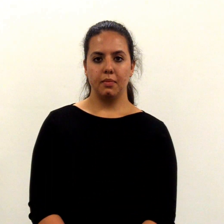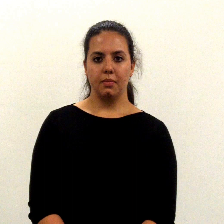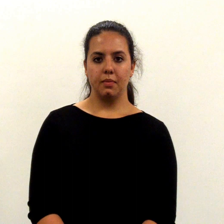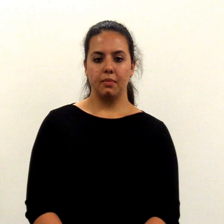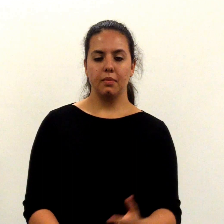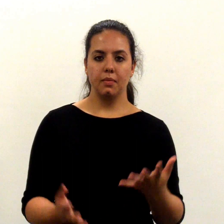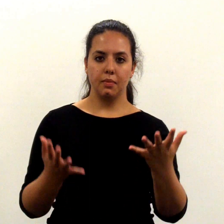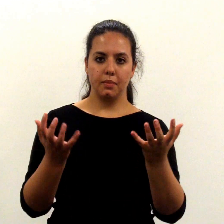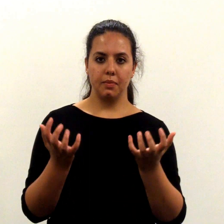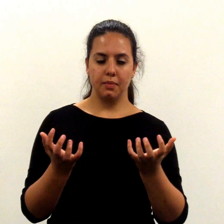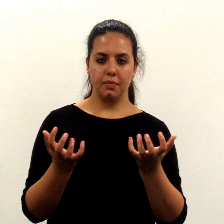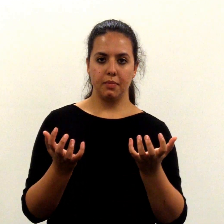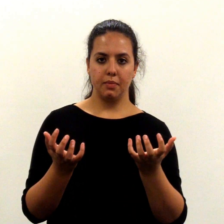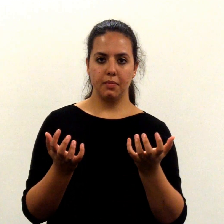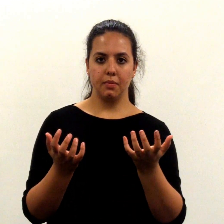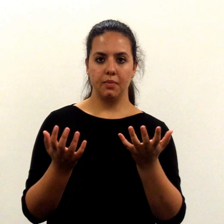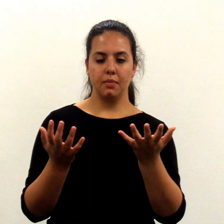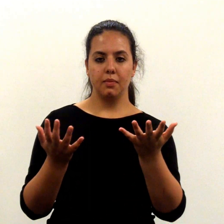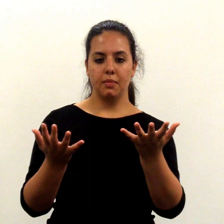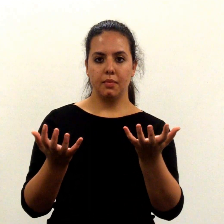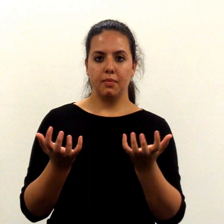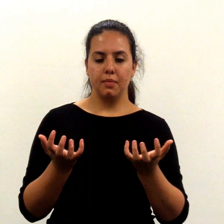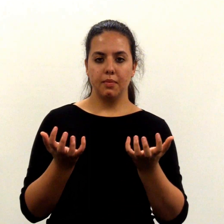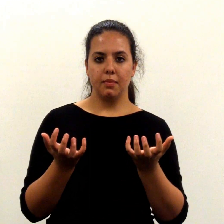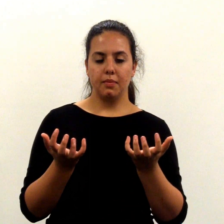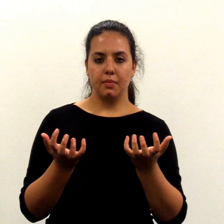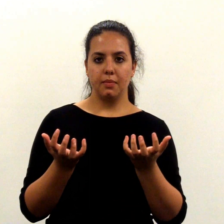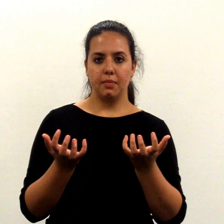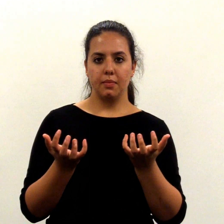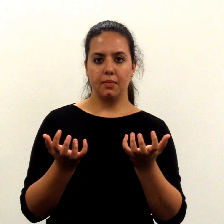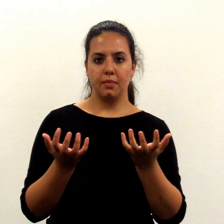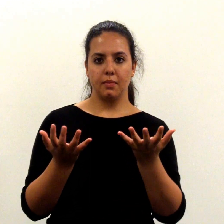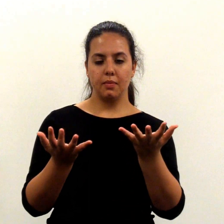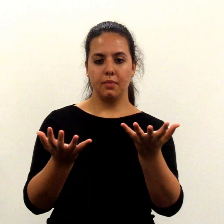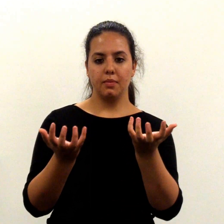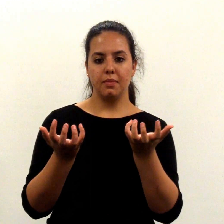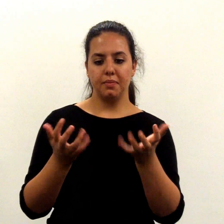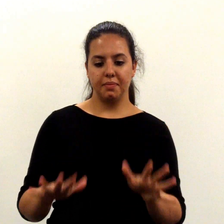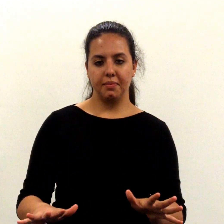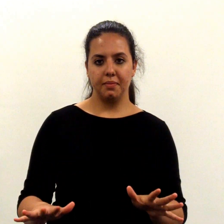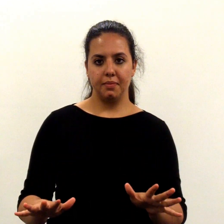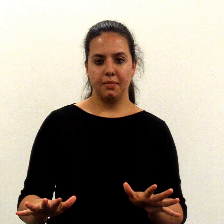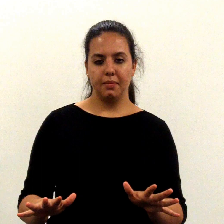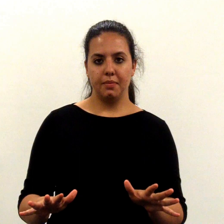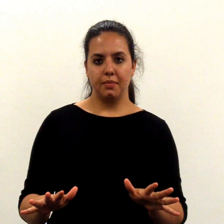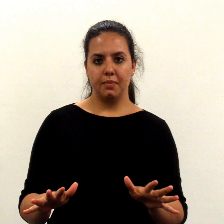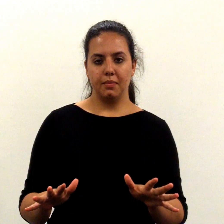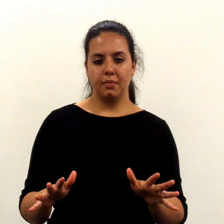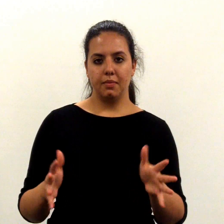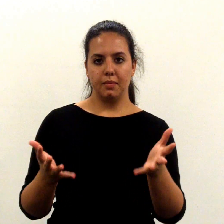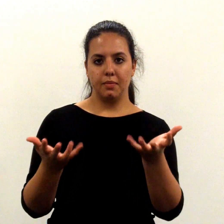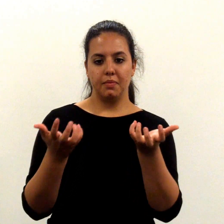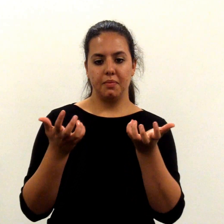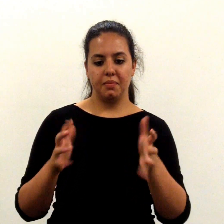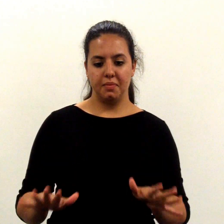want. Want, you're bringing it towards you. And then you don't want. You bring it towards you and then you throw it